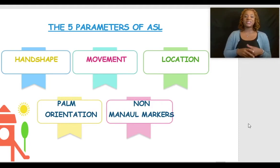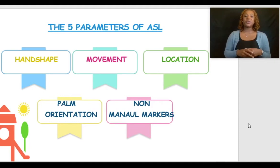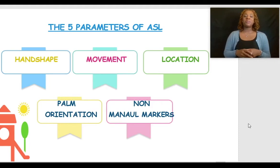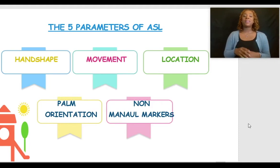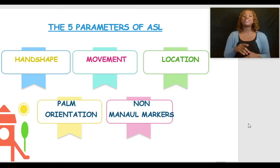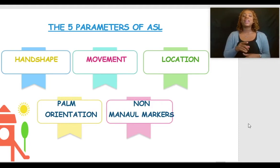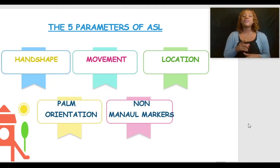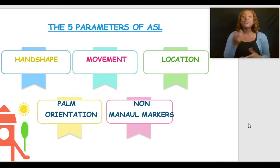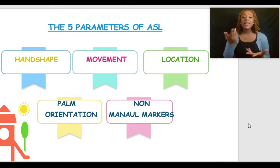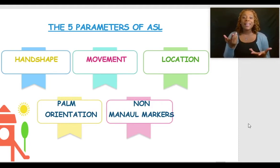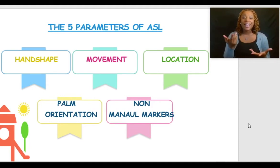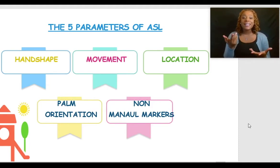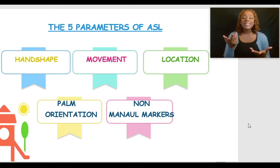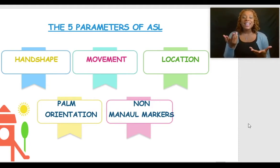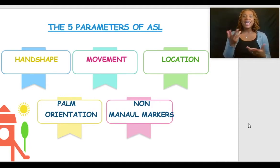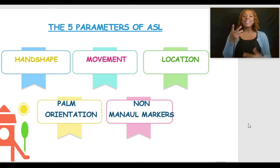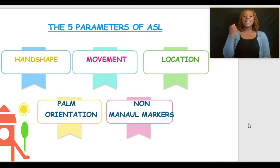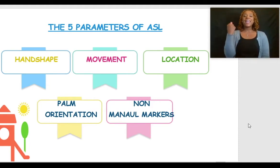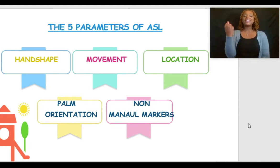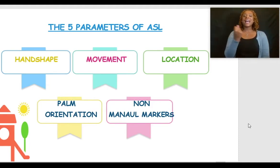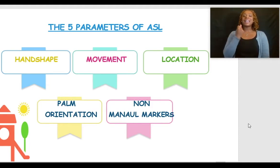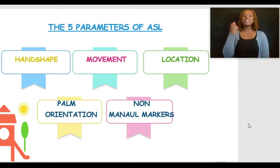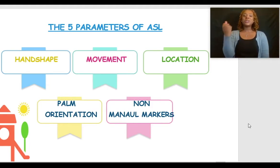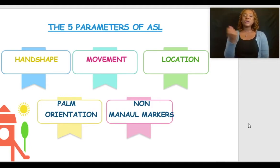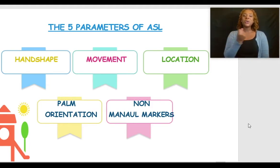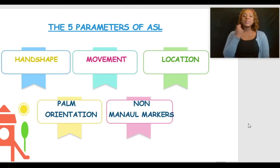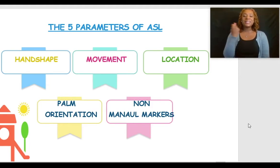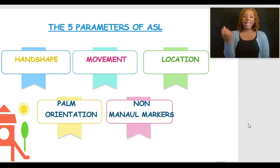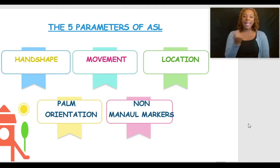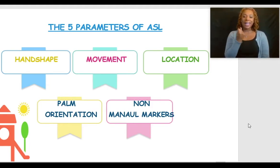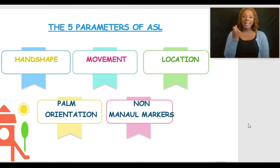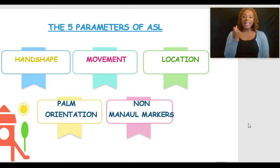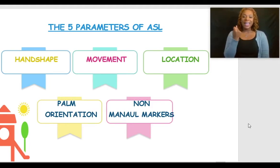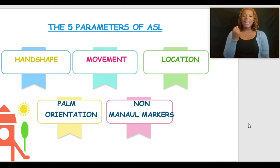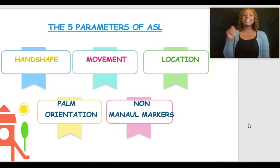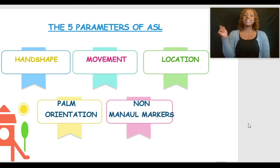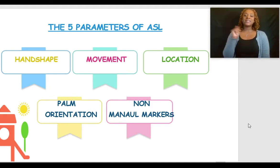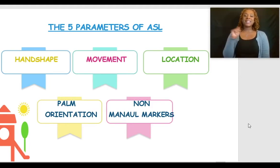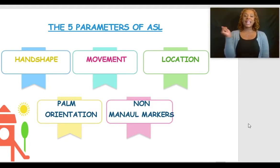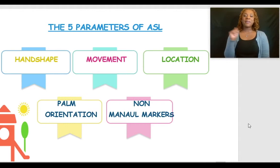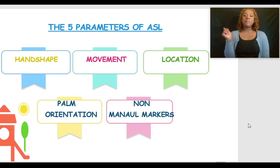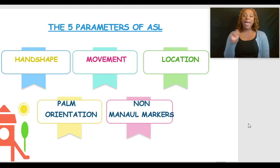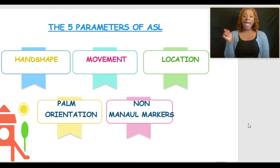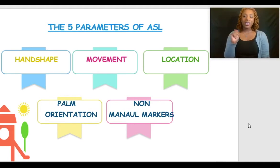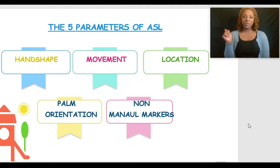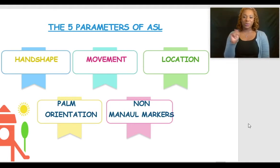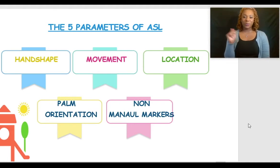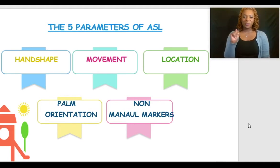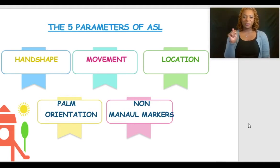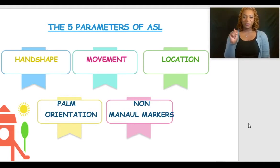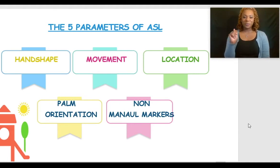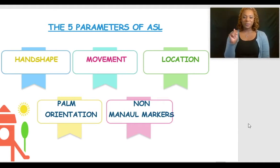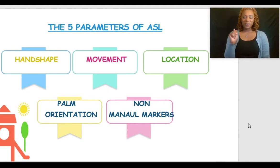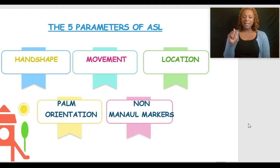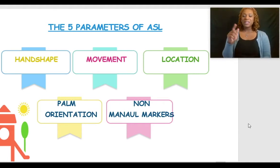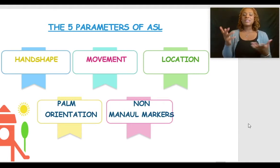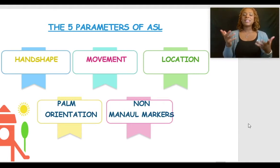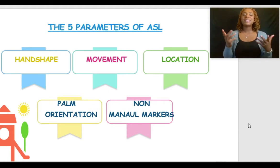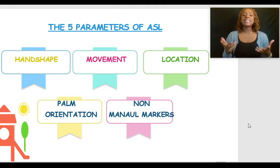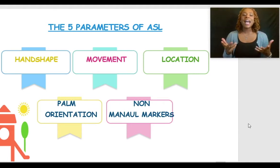student, because they realized they had signed Tuesday instead of signing bathroom. You see, the sign